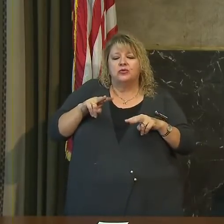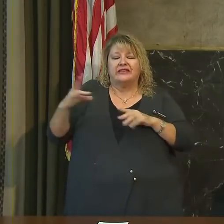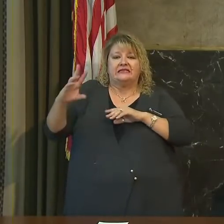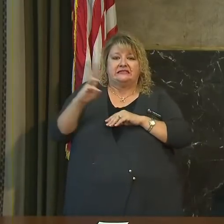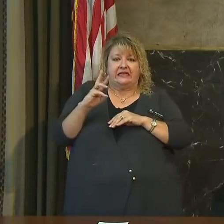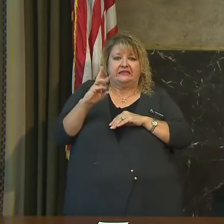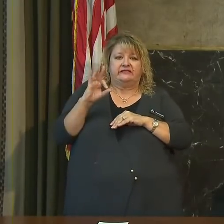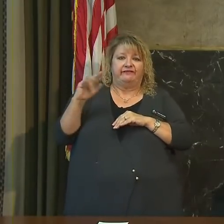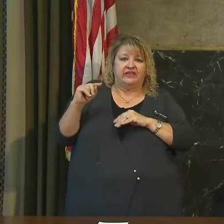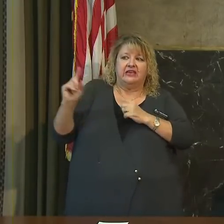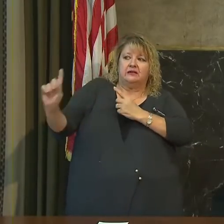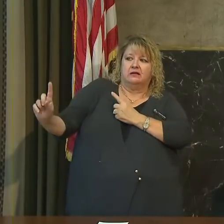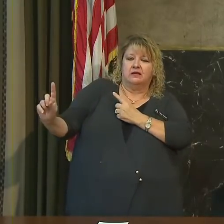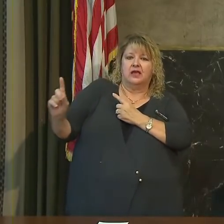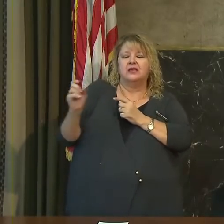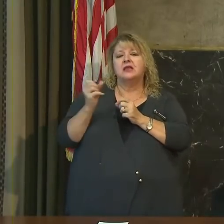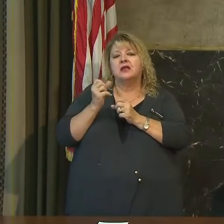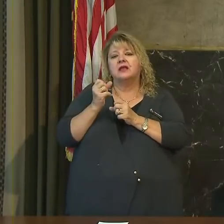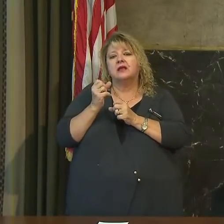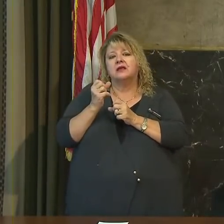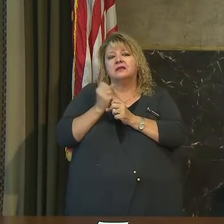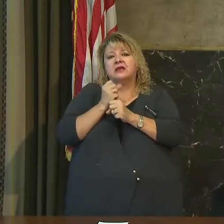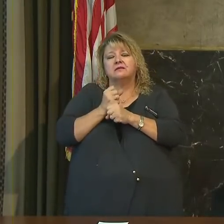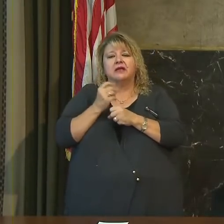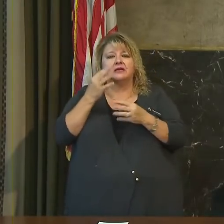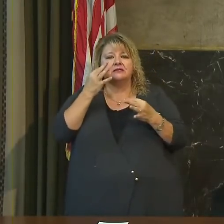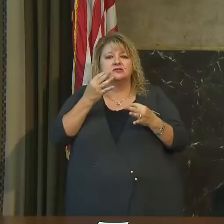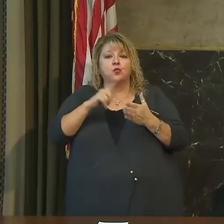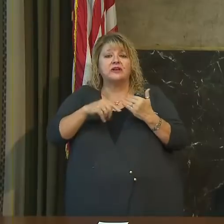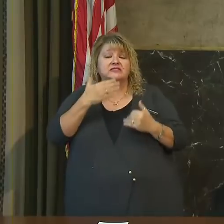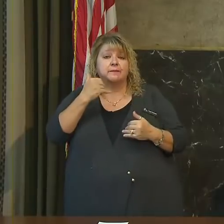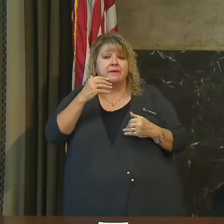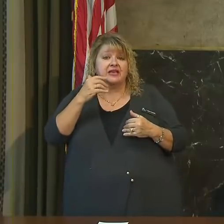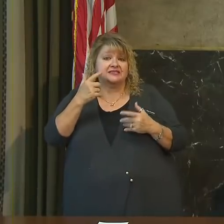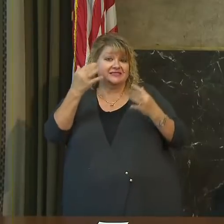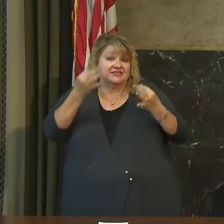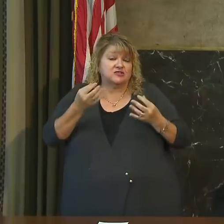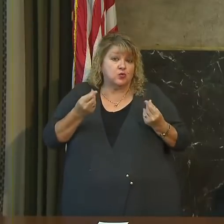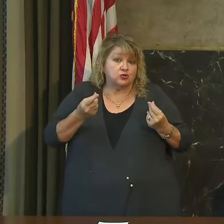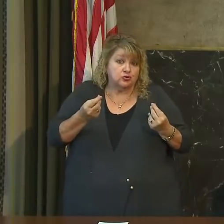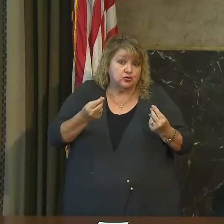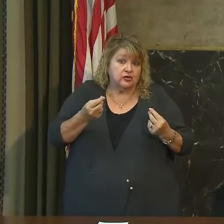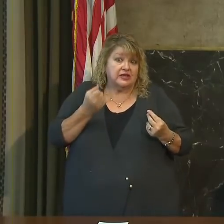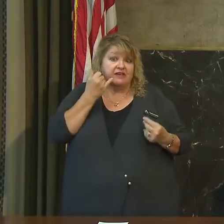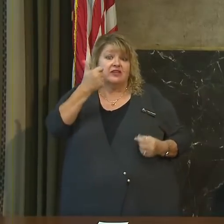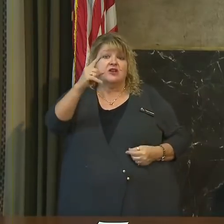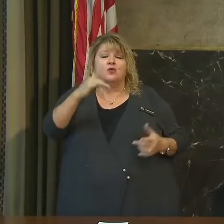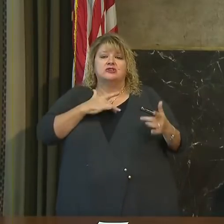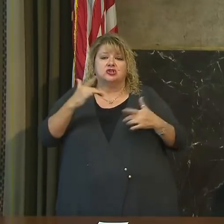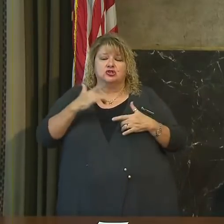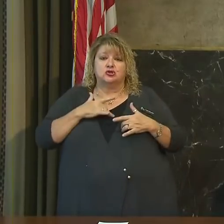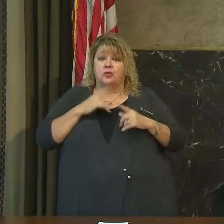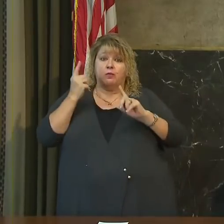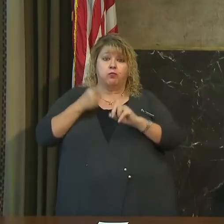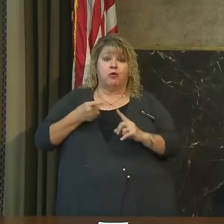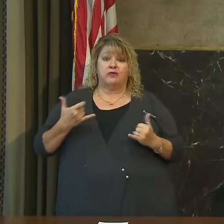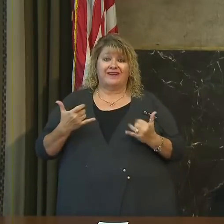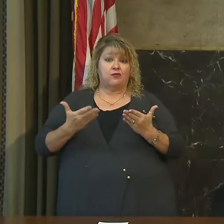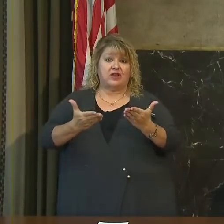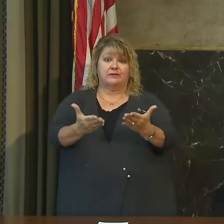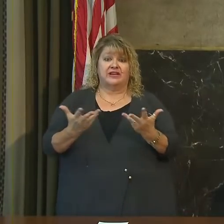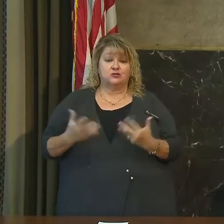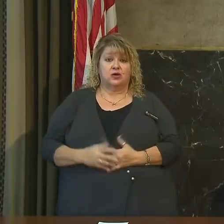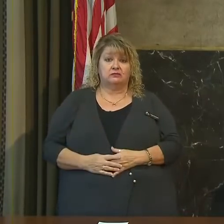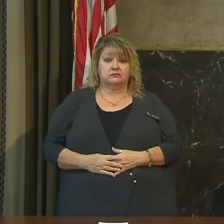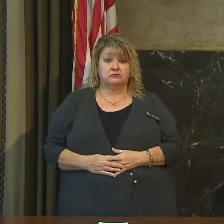a reasonable decision of what the best course would be based on the facts. I think if anyone is concerned, I mean, the bottom line recommendation